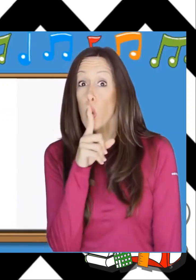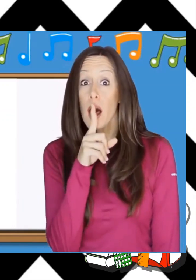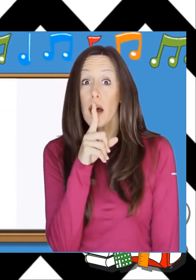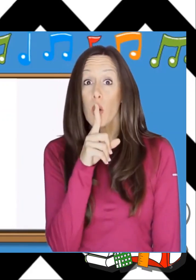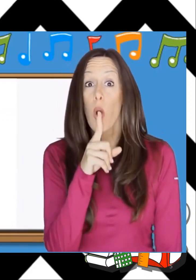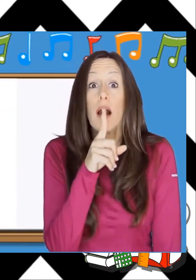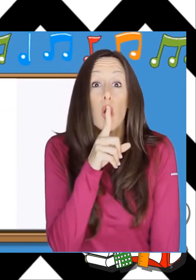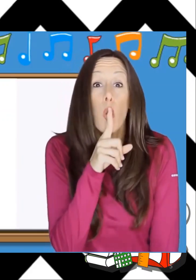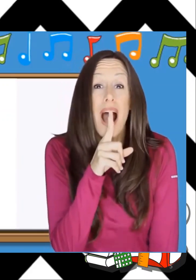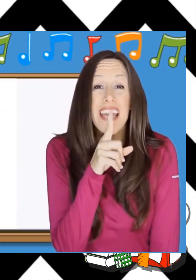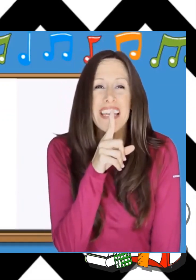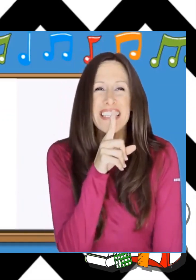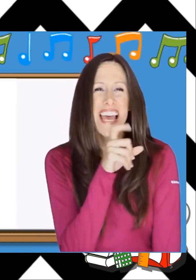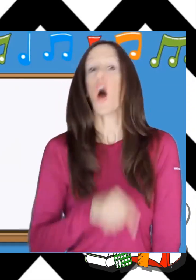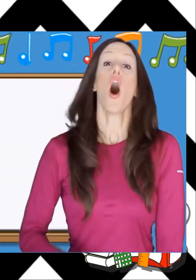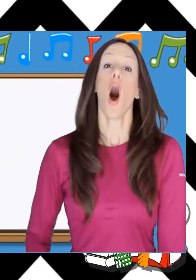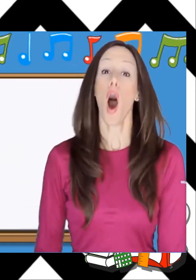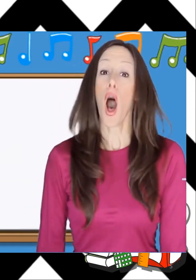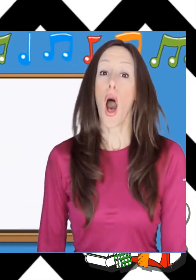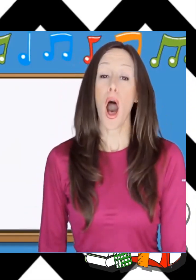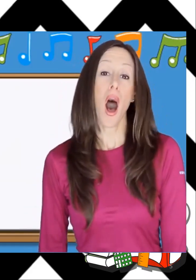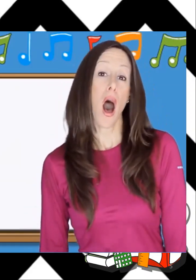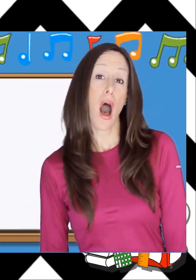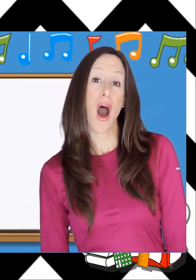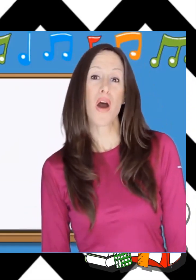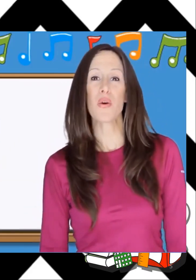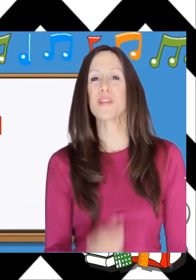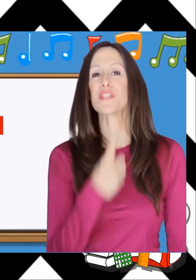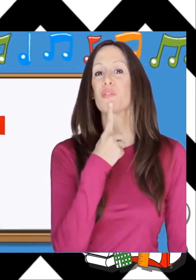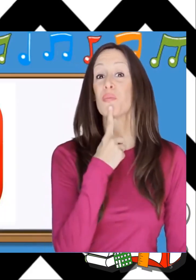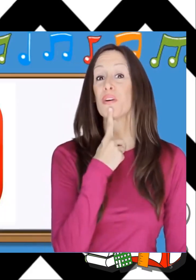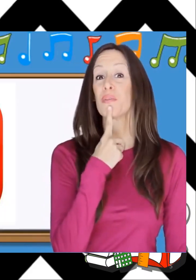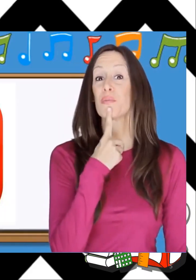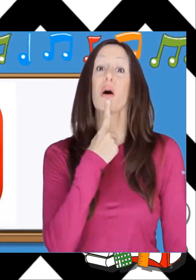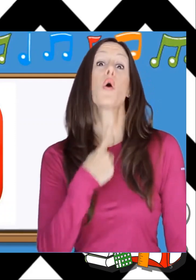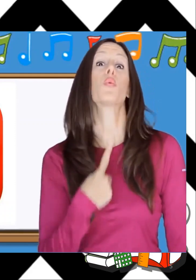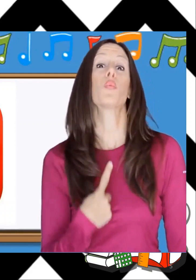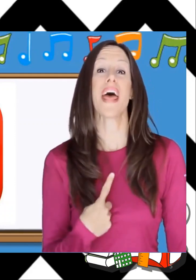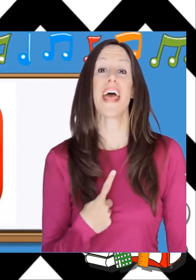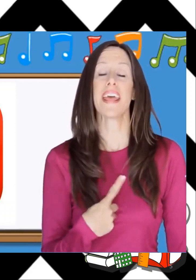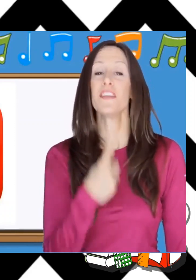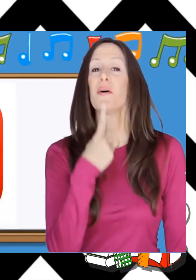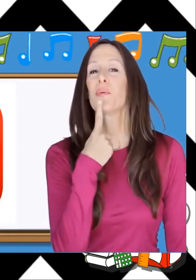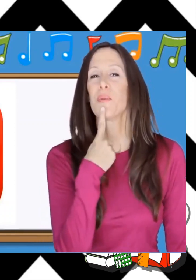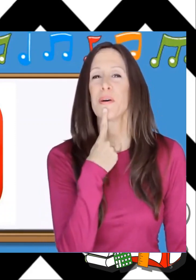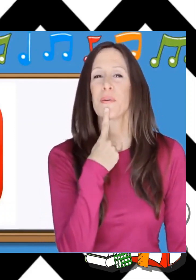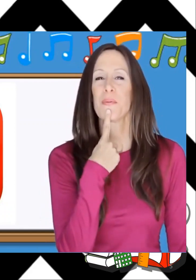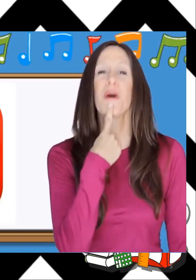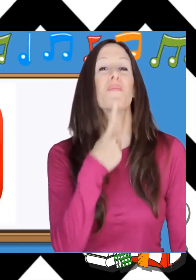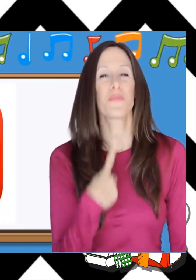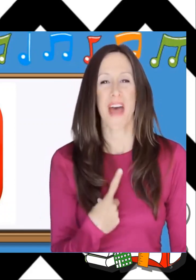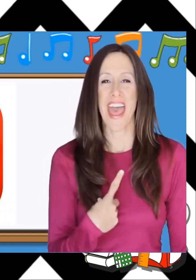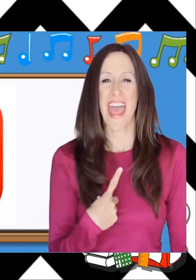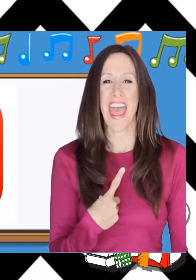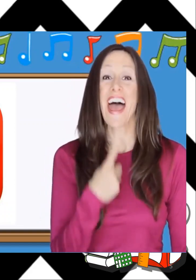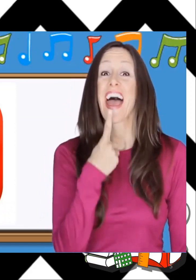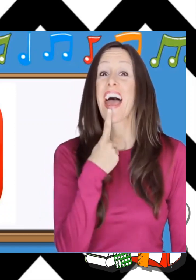quiet, quiet. R is for red,